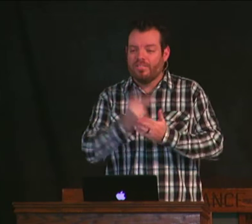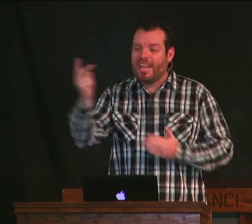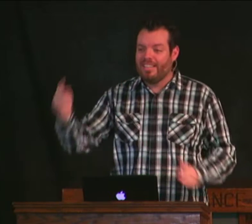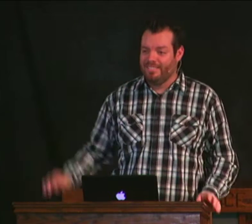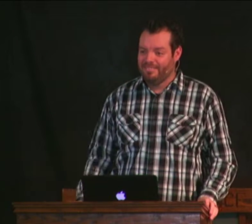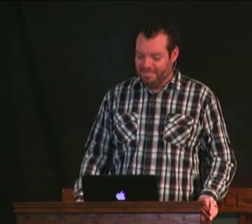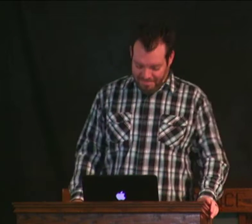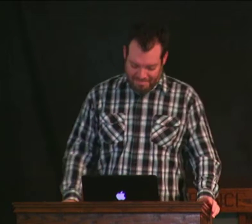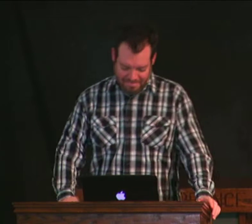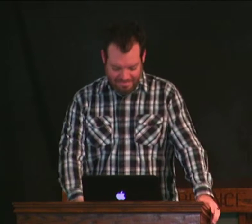fail.